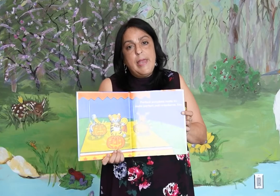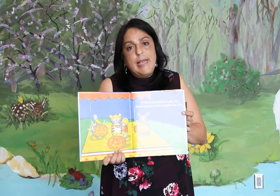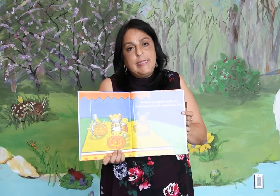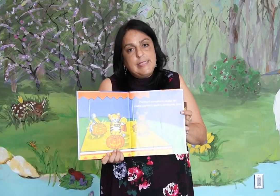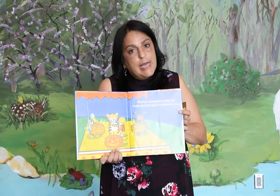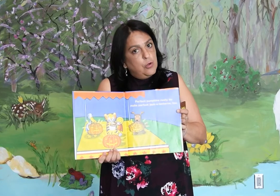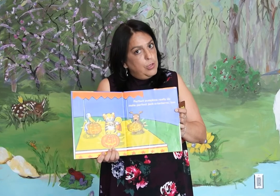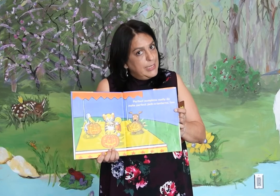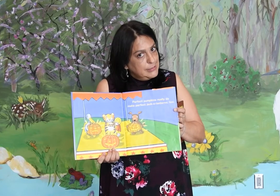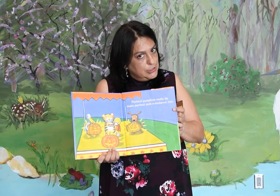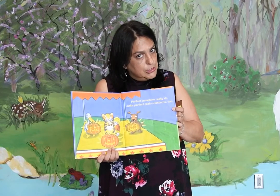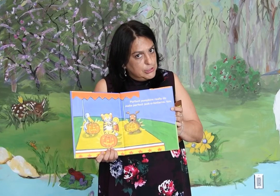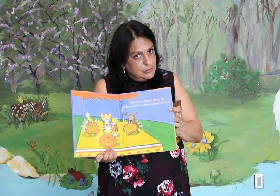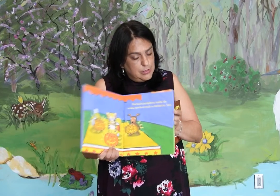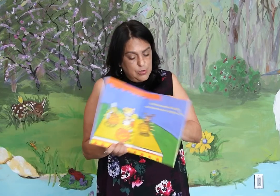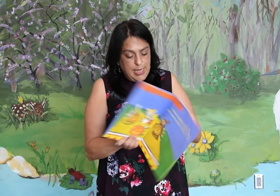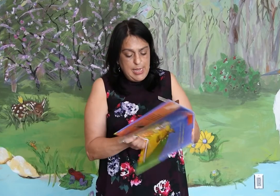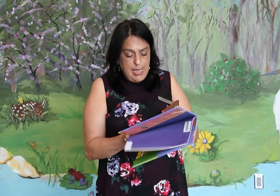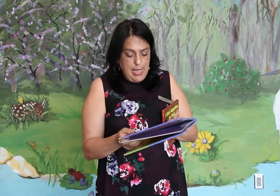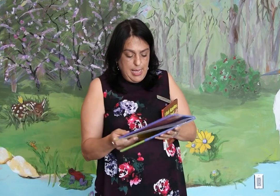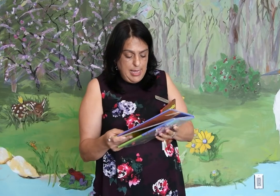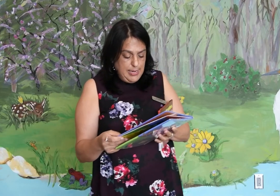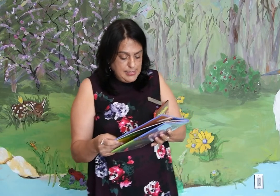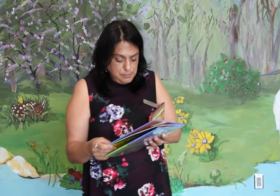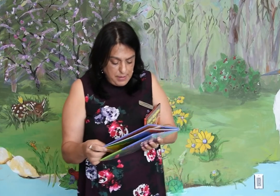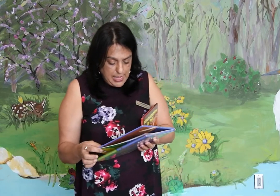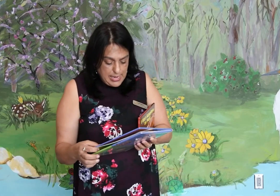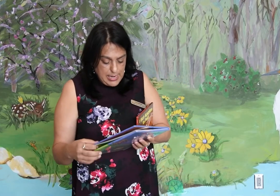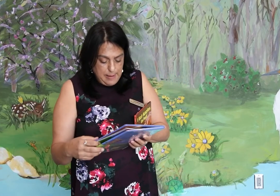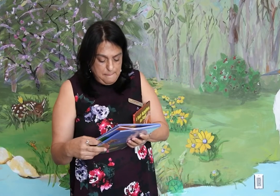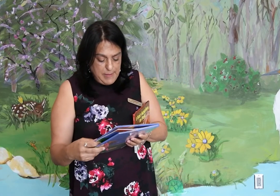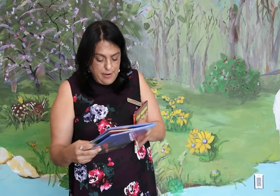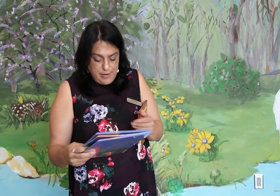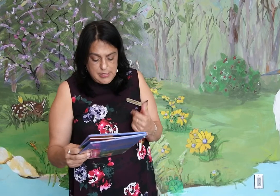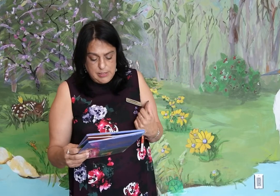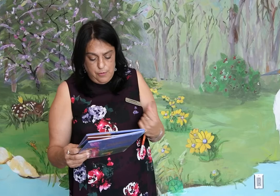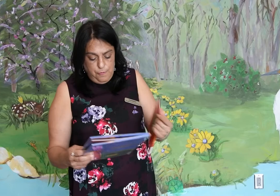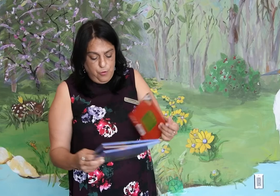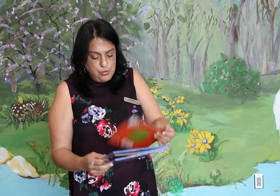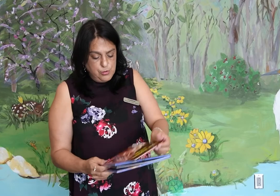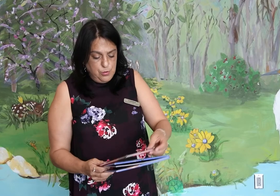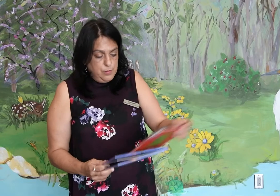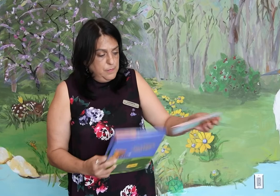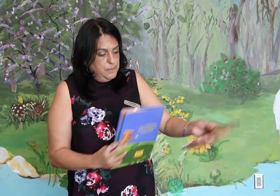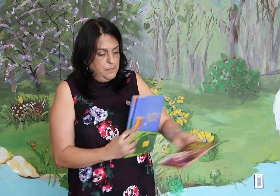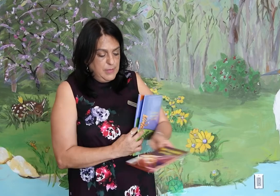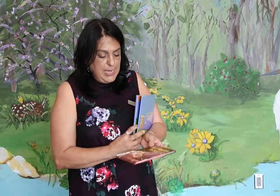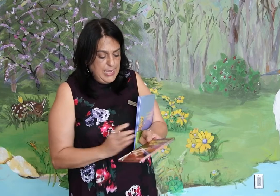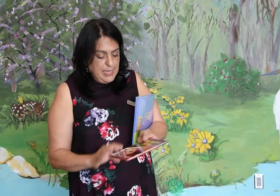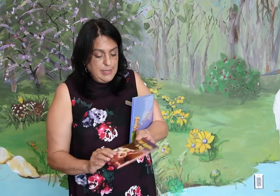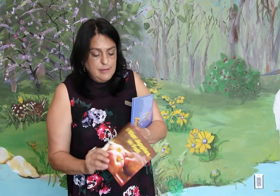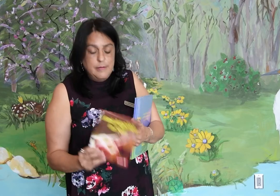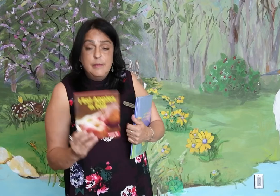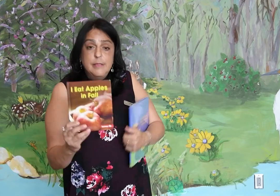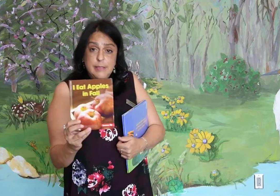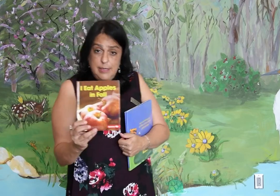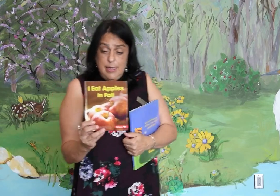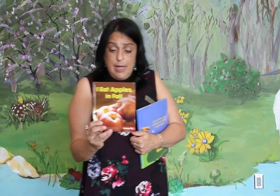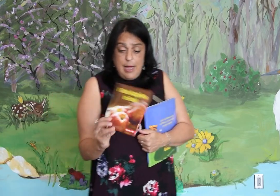a jack-o'-lantern, okay? It is by Mary Serfosso. And I